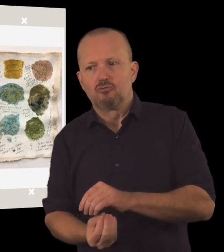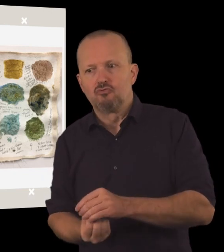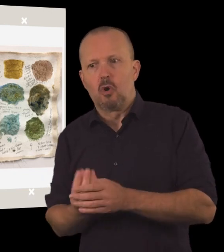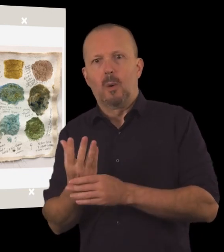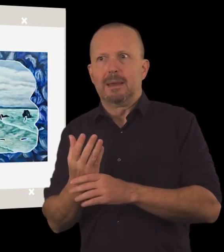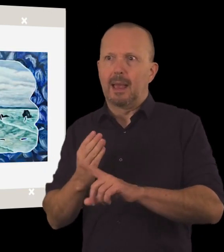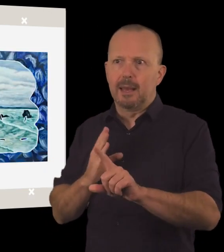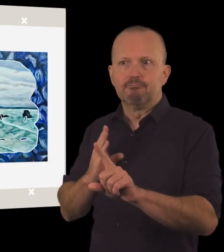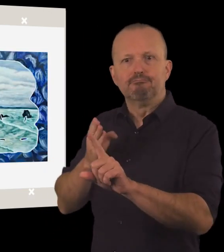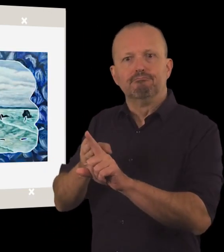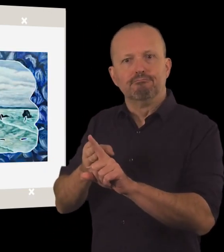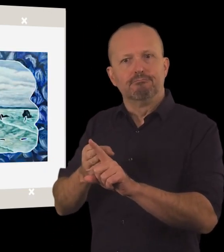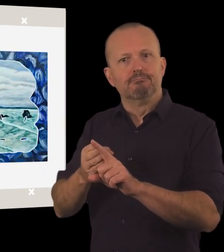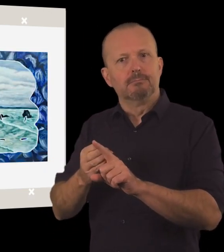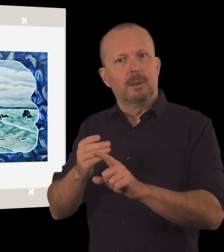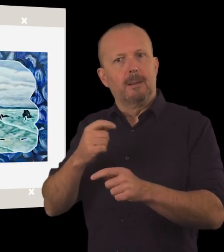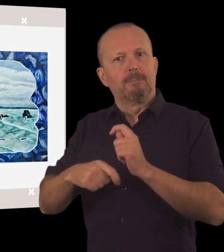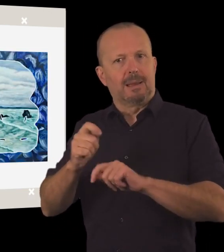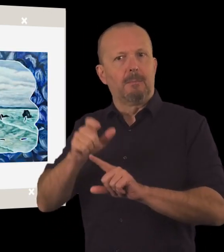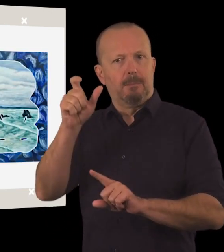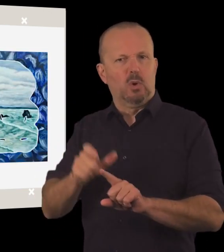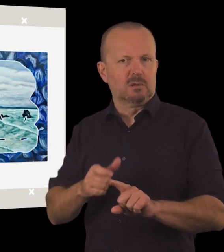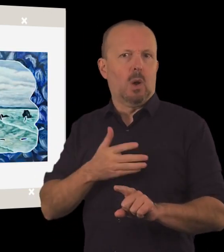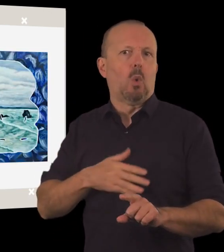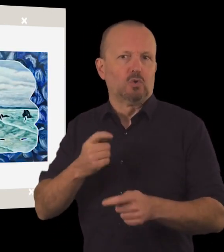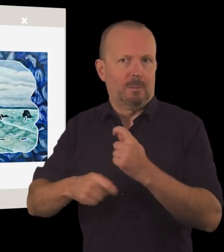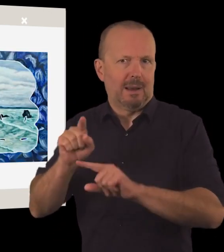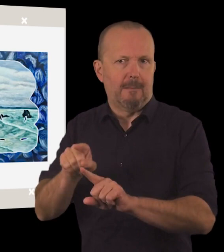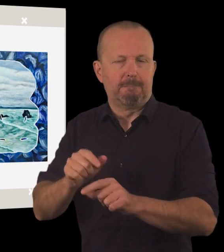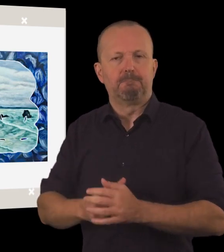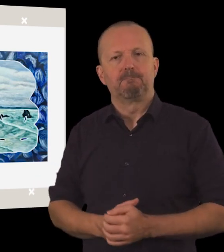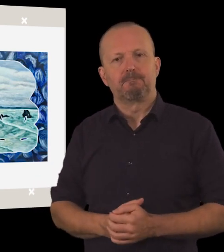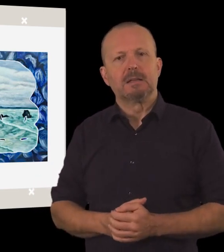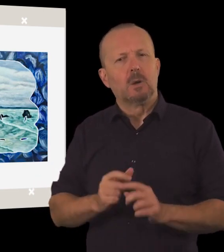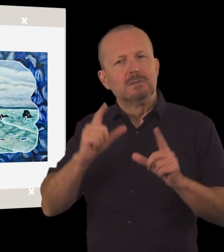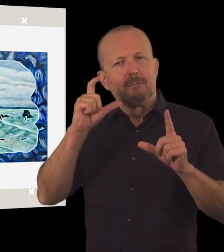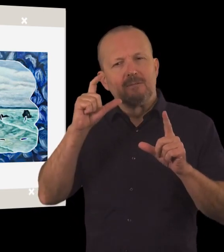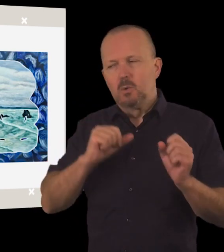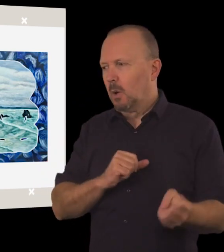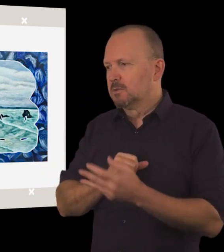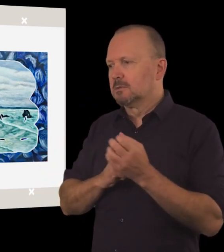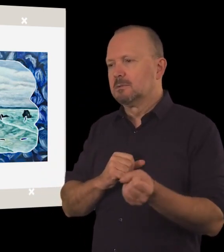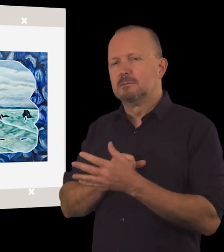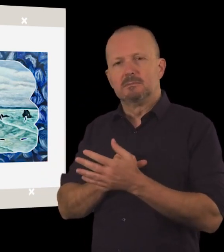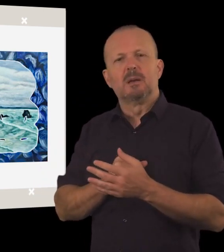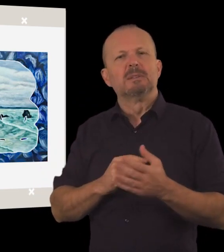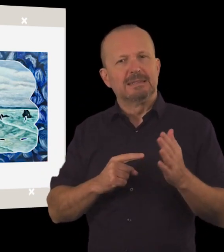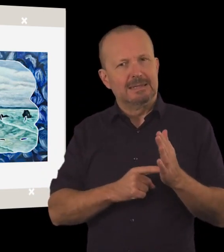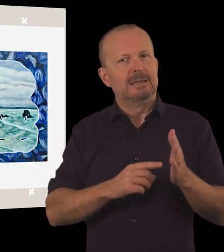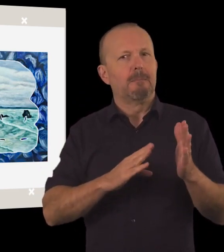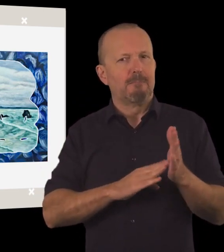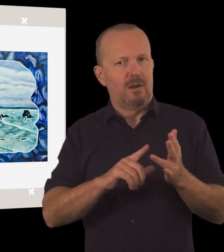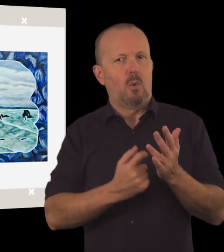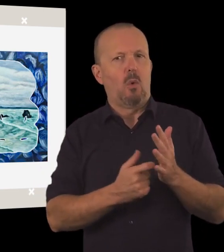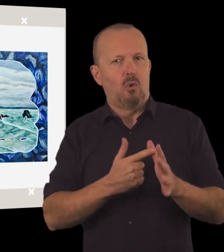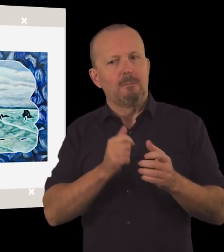wanted to be. So these are just a few photos of my painting series, Te Manawa